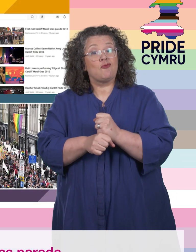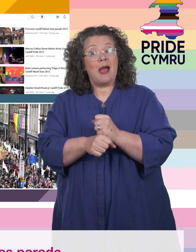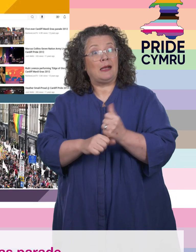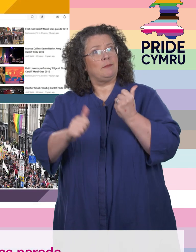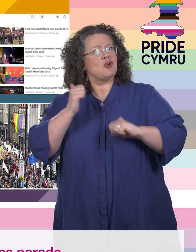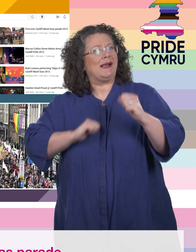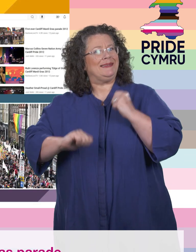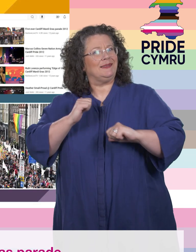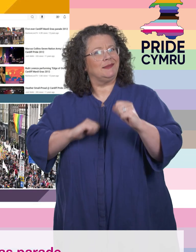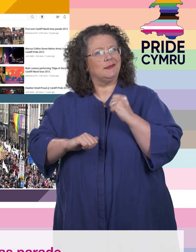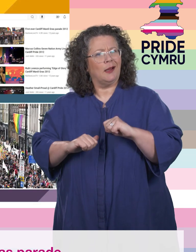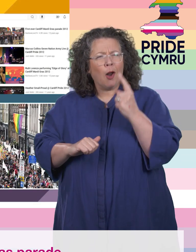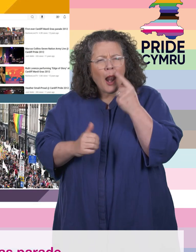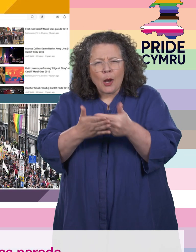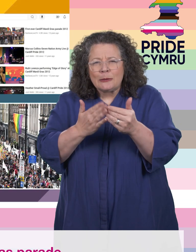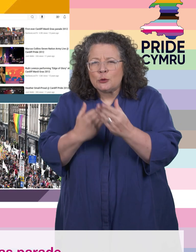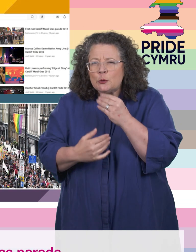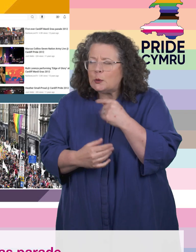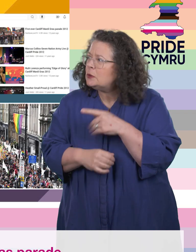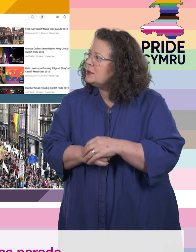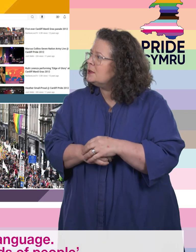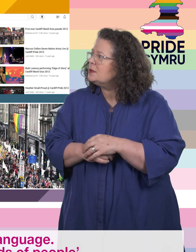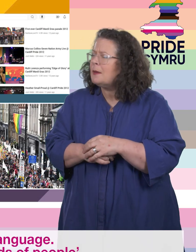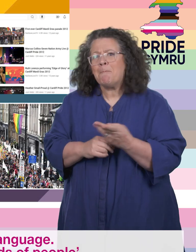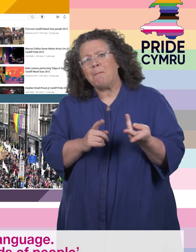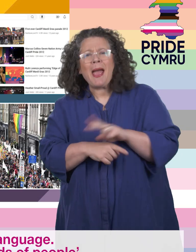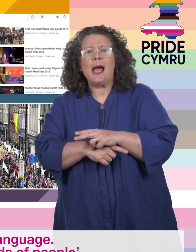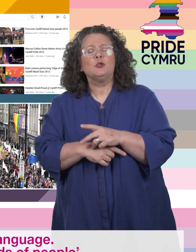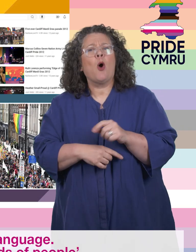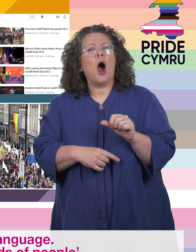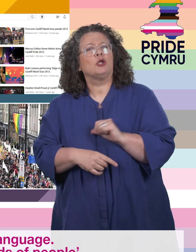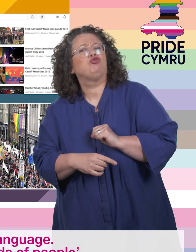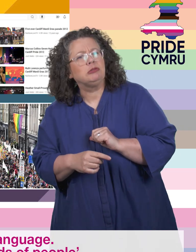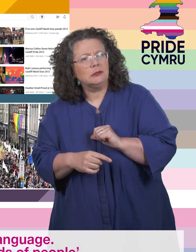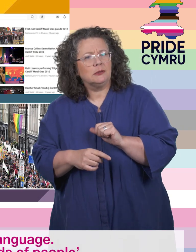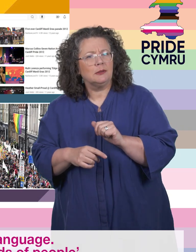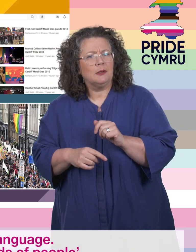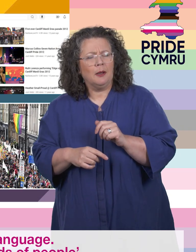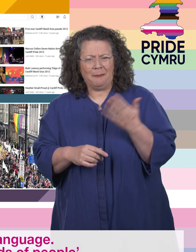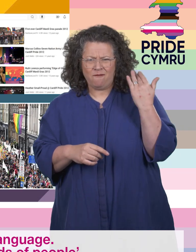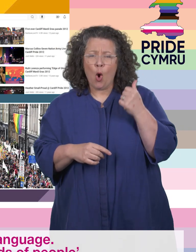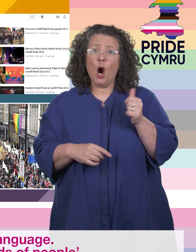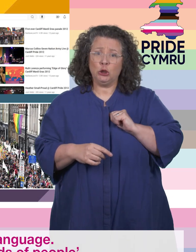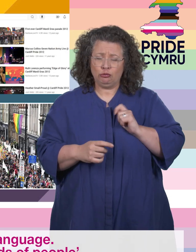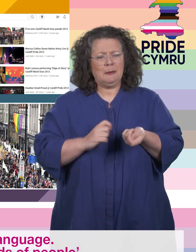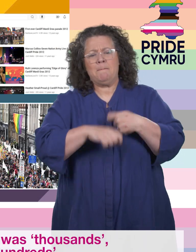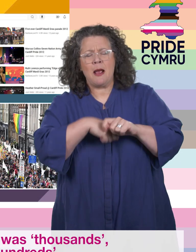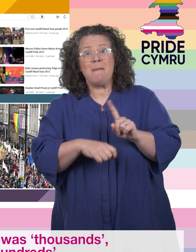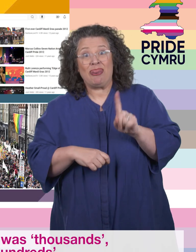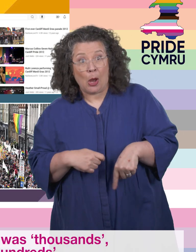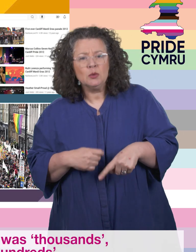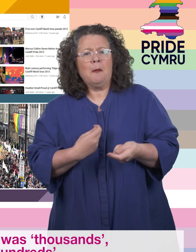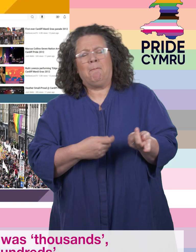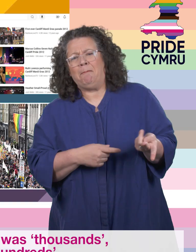2012 is the first Mardi Gras parade. And again, look at the language. We've gone back to hundreds of people.